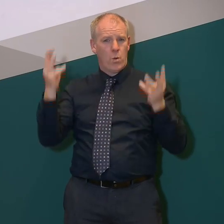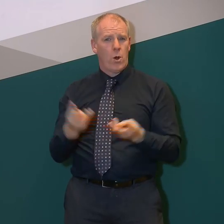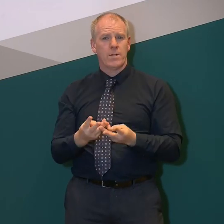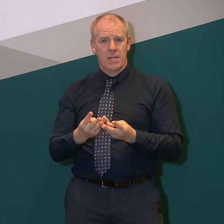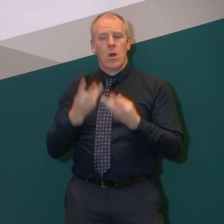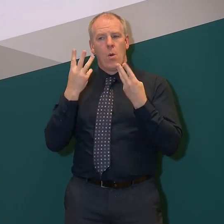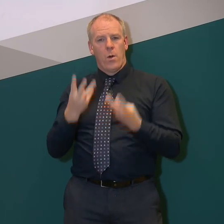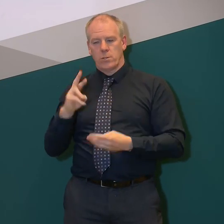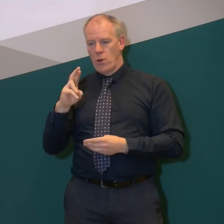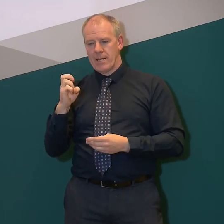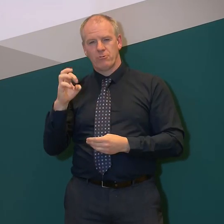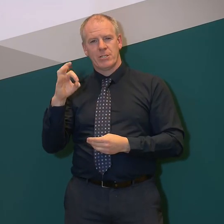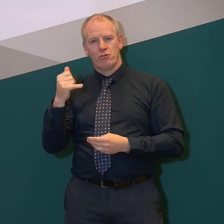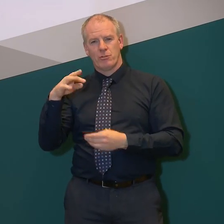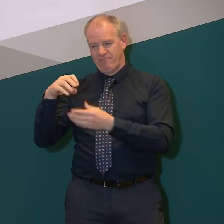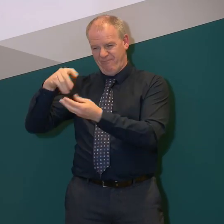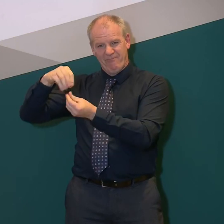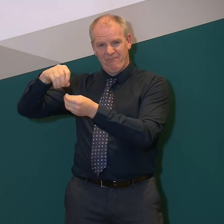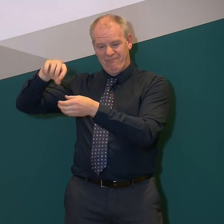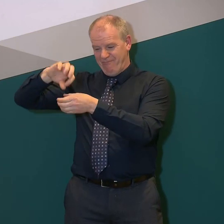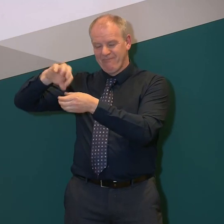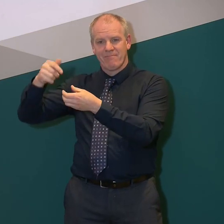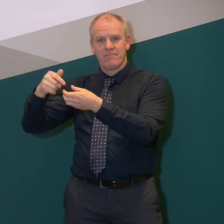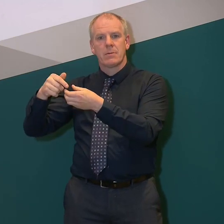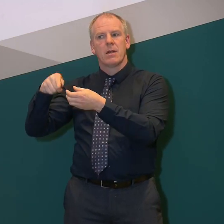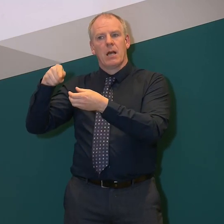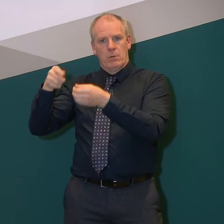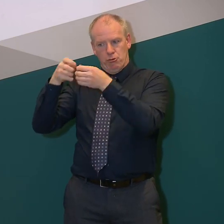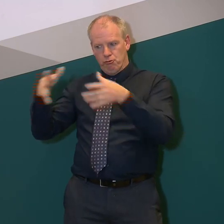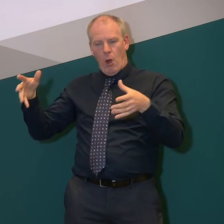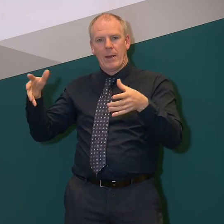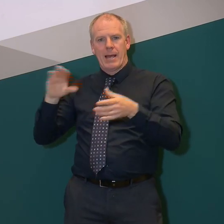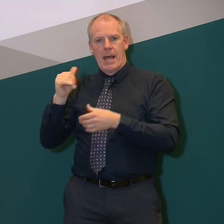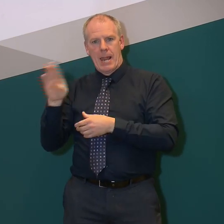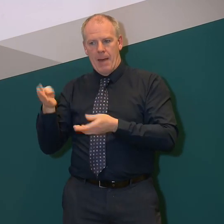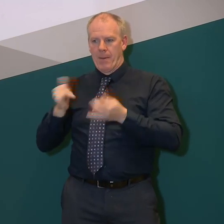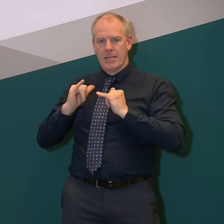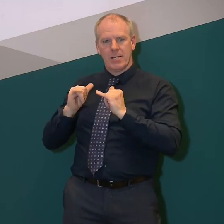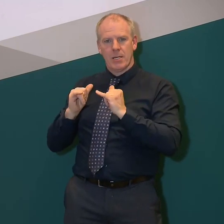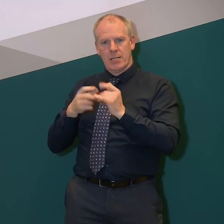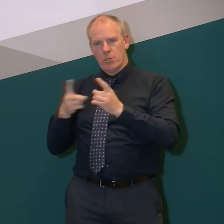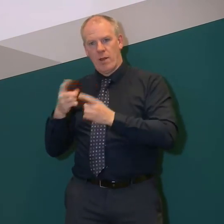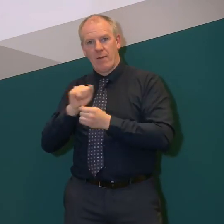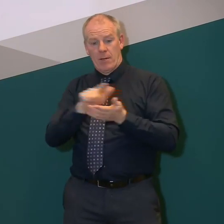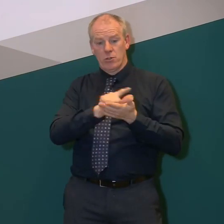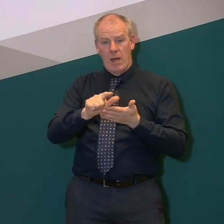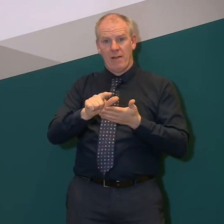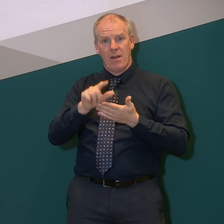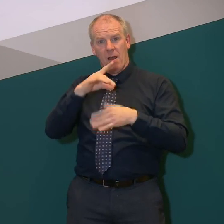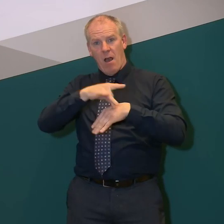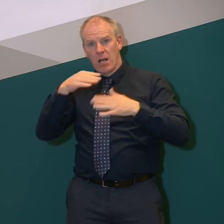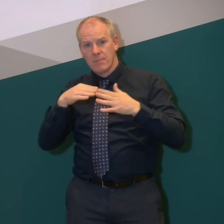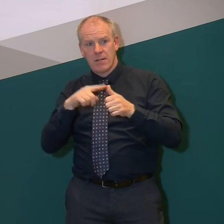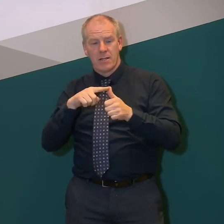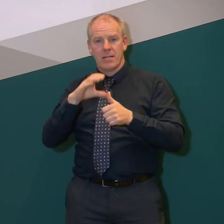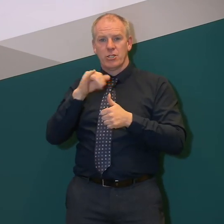competition for the reagent in the labs, and at a time when we expanded our lab capacity from the NVRL to 12 hospitals, Cherry Orchard, Department